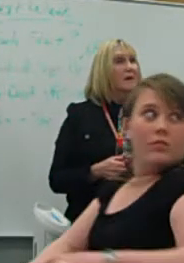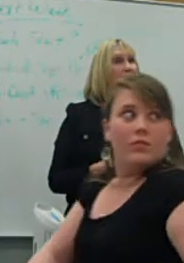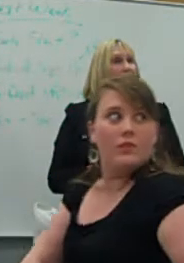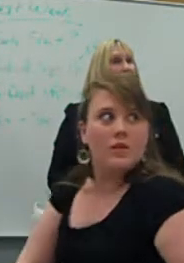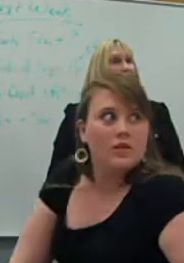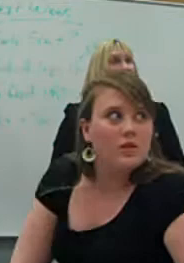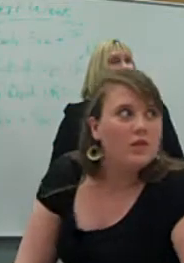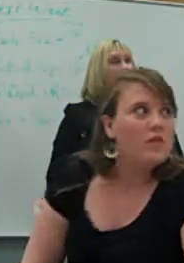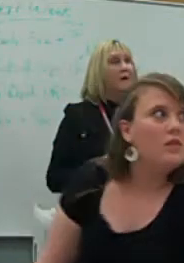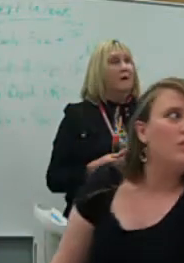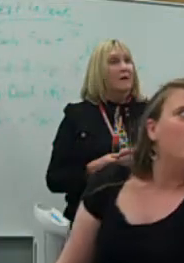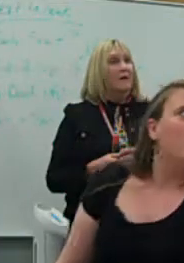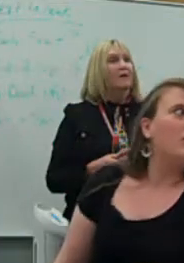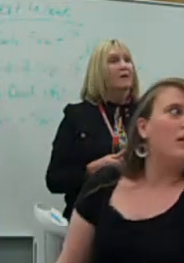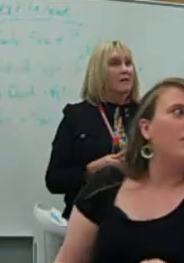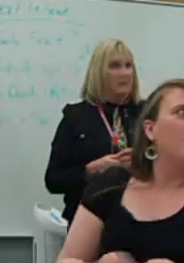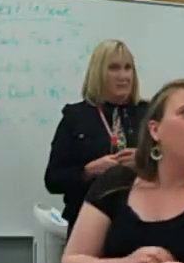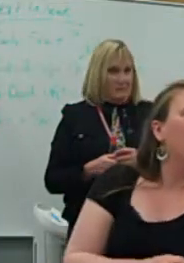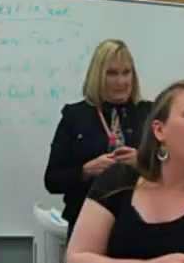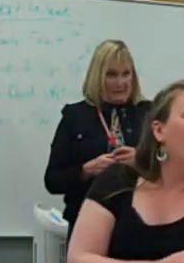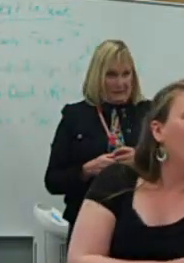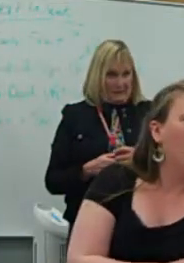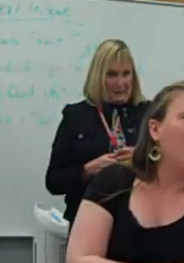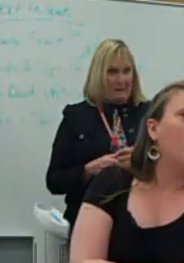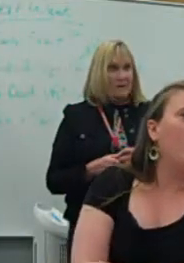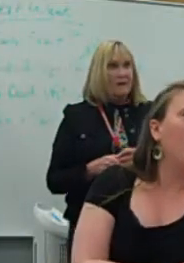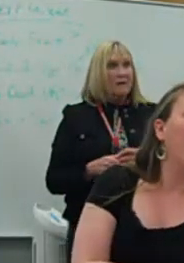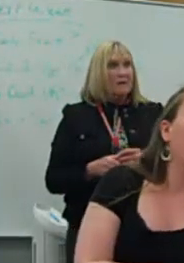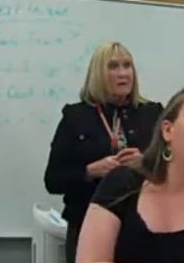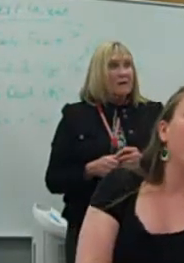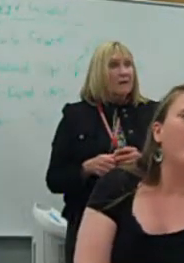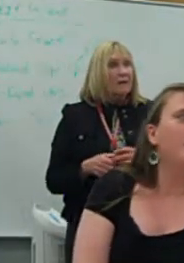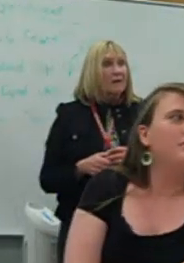situation. So did that, related to what that man,